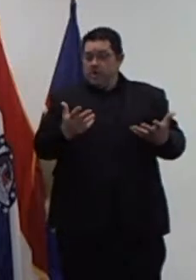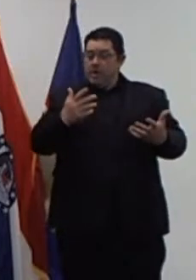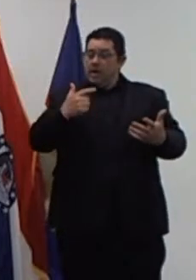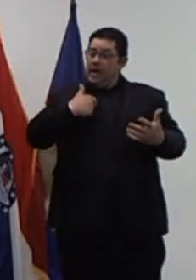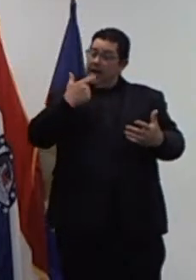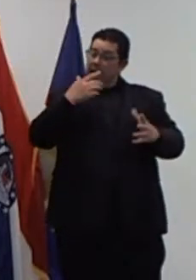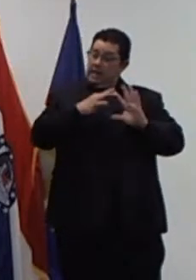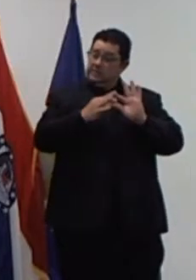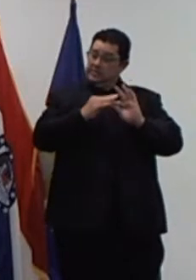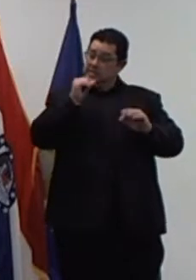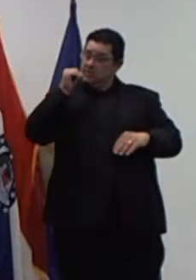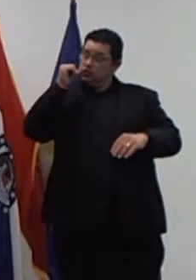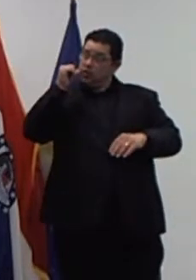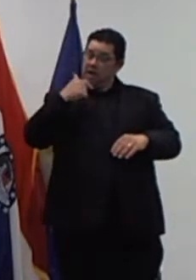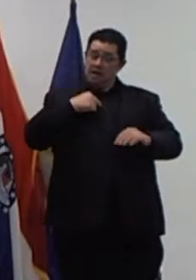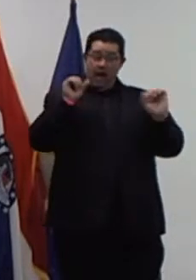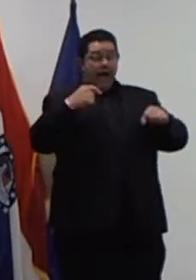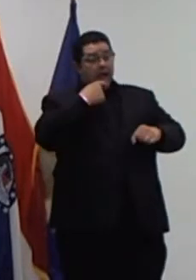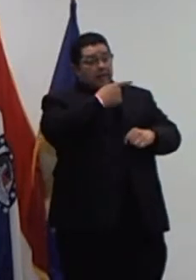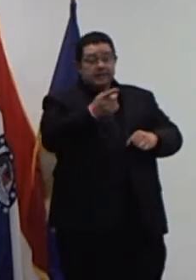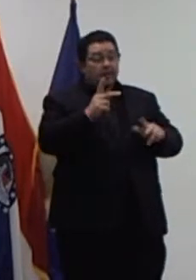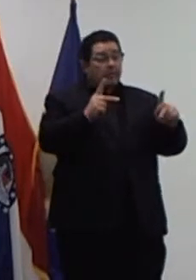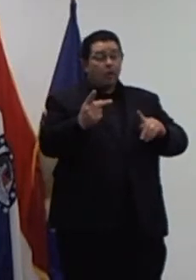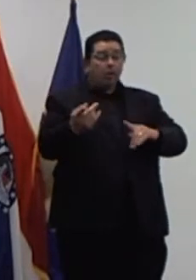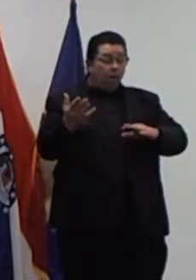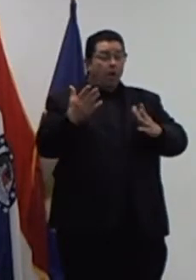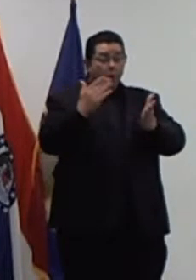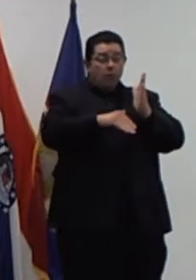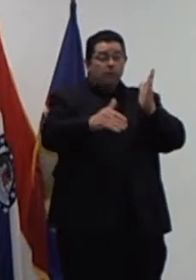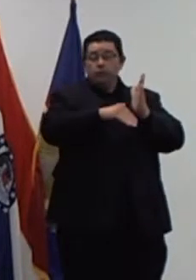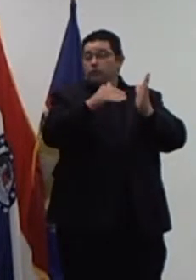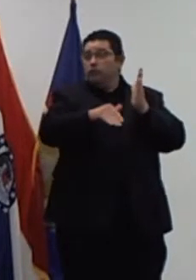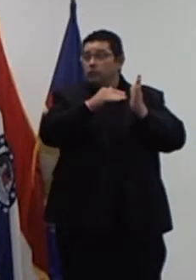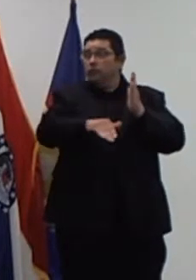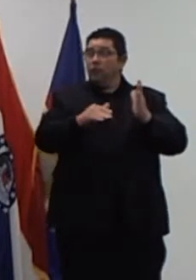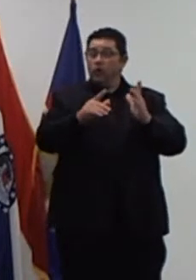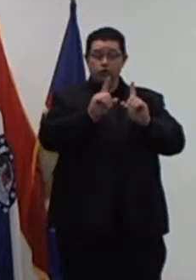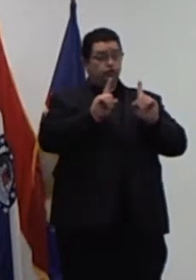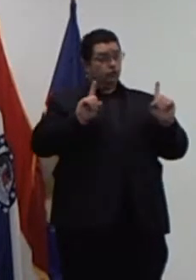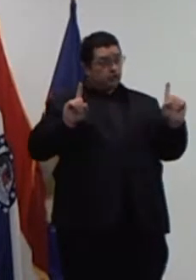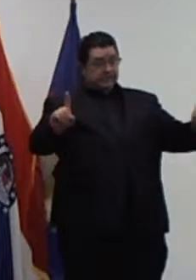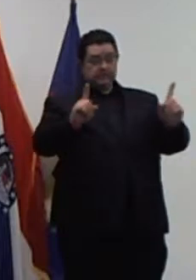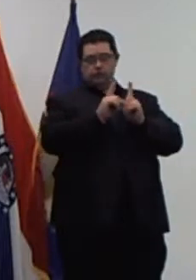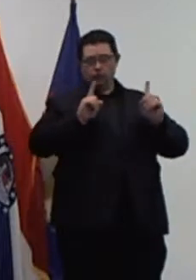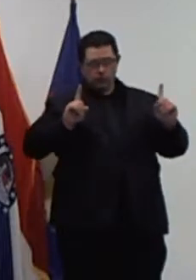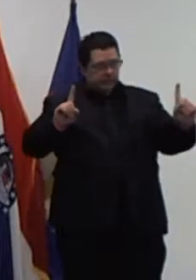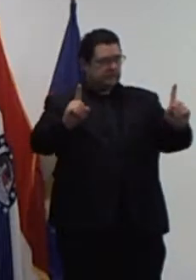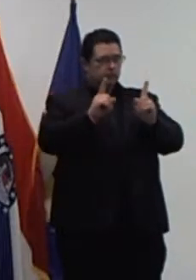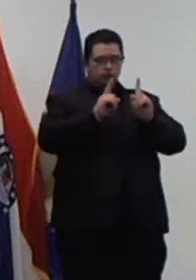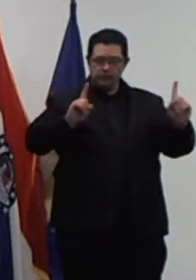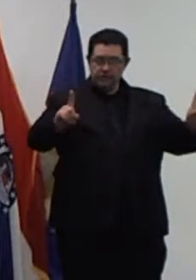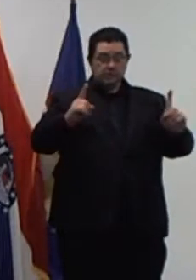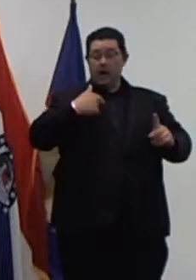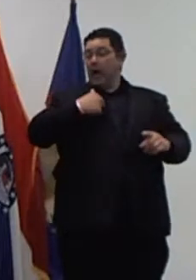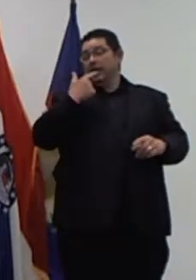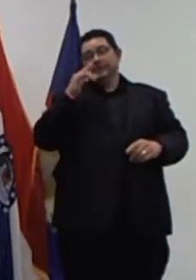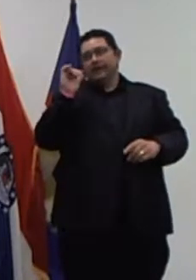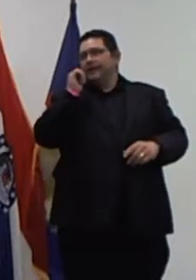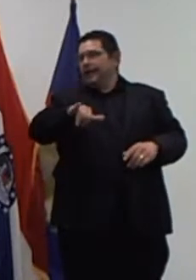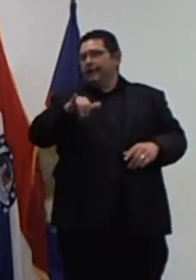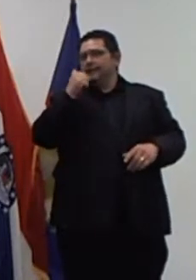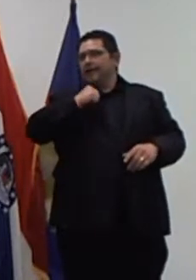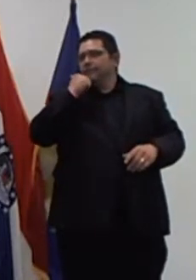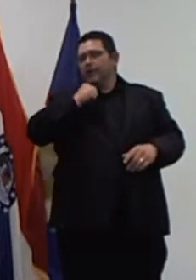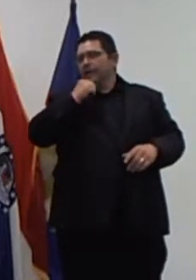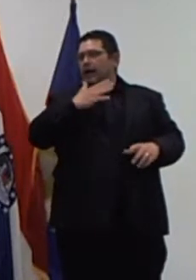can tell people all day long till I'm blue in the face to stay social distancing. And I say that almost every day in my briefings. But